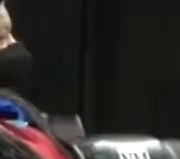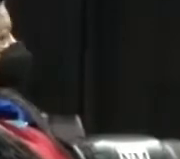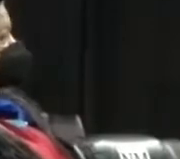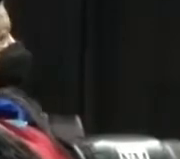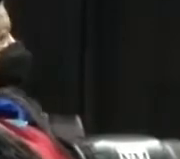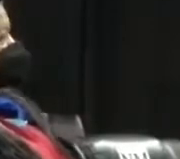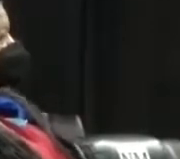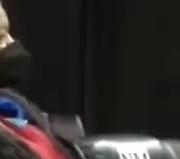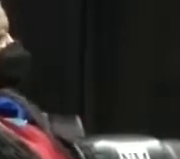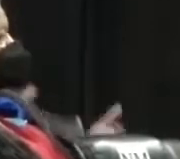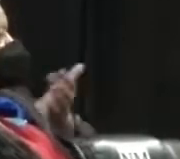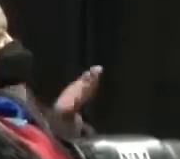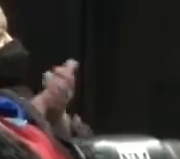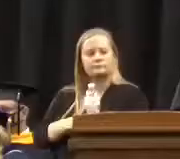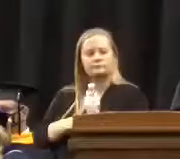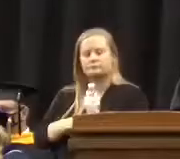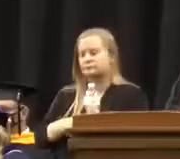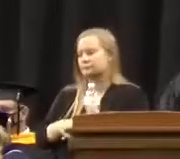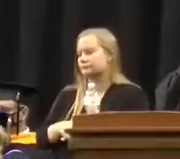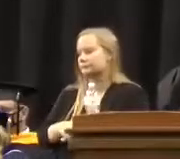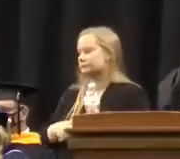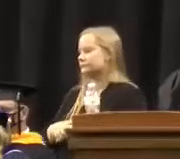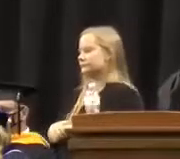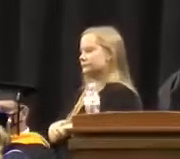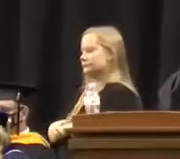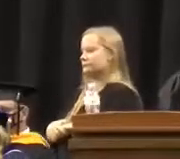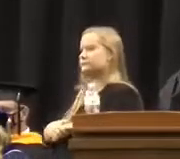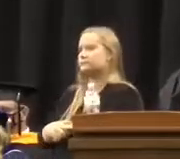Ariana Chavez.